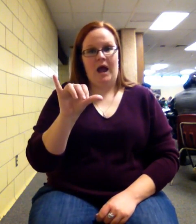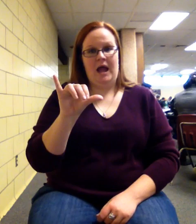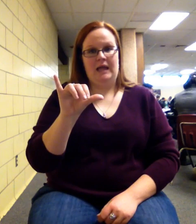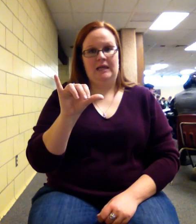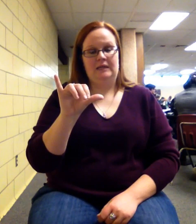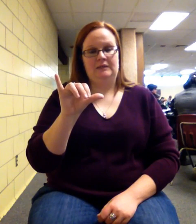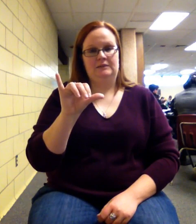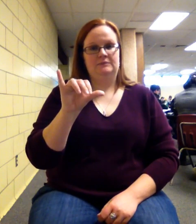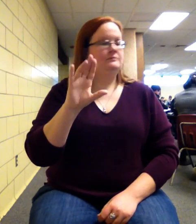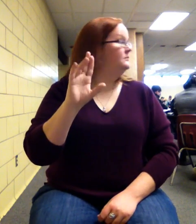the third column.